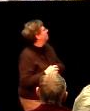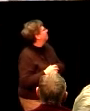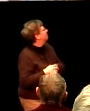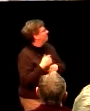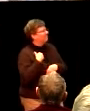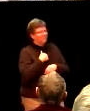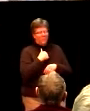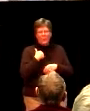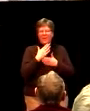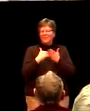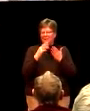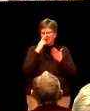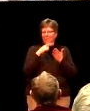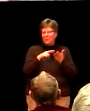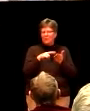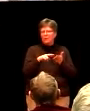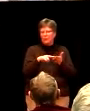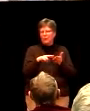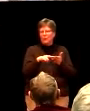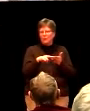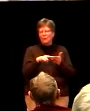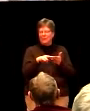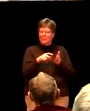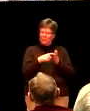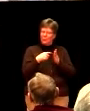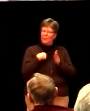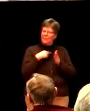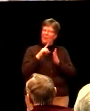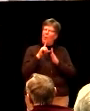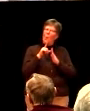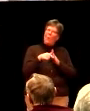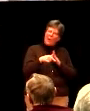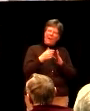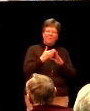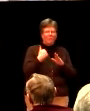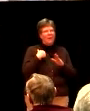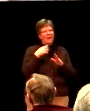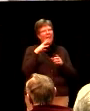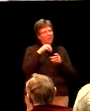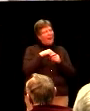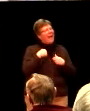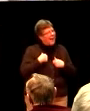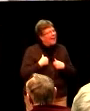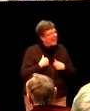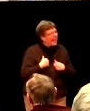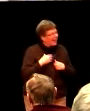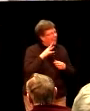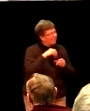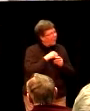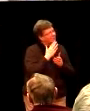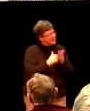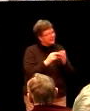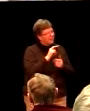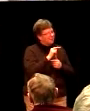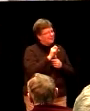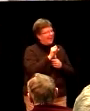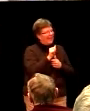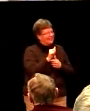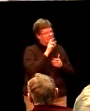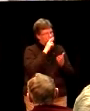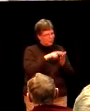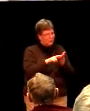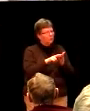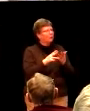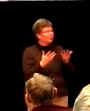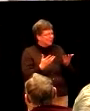We do have some research, and it took me a while before I realized that actually I am involved in some NASA research directly funded through NASA,